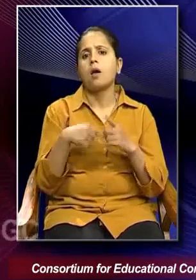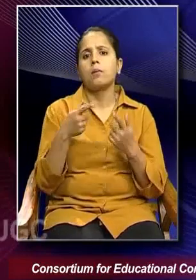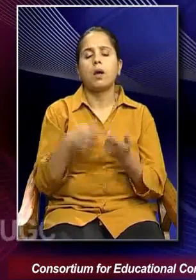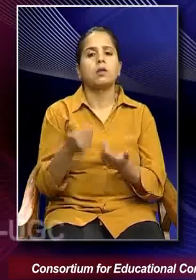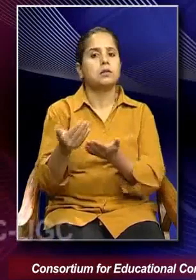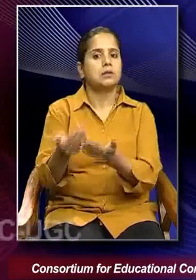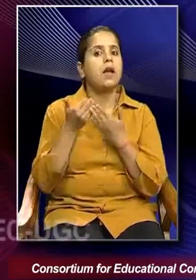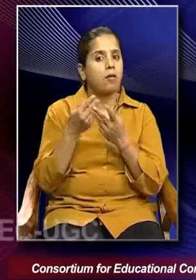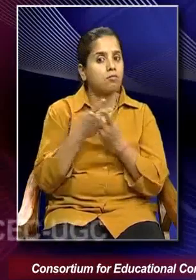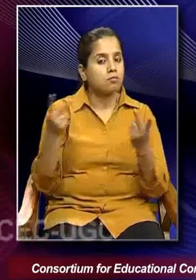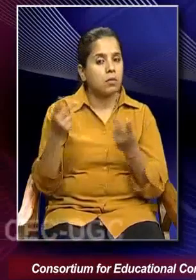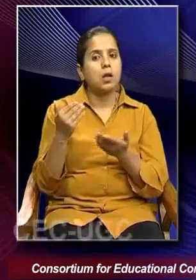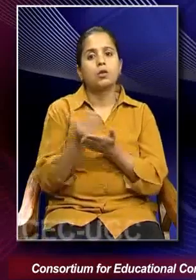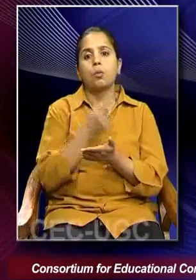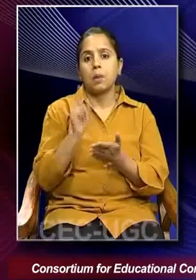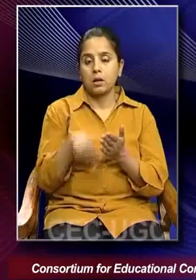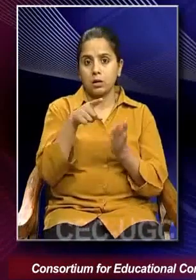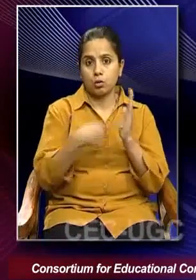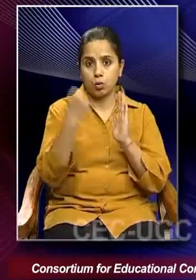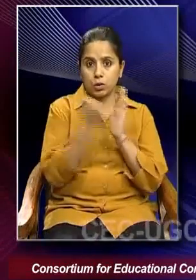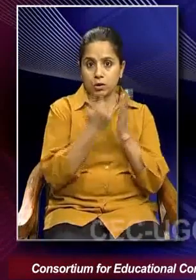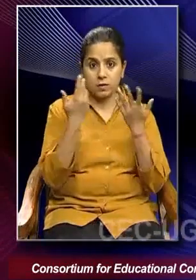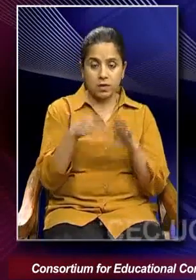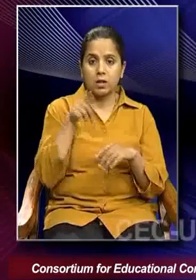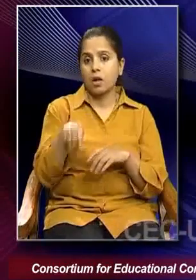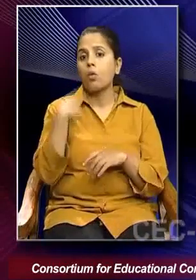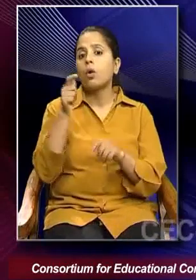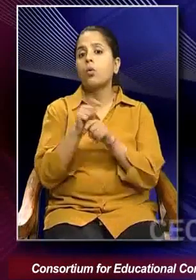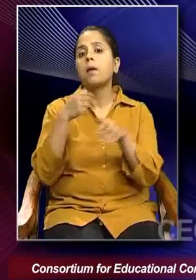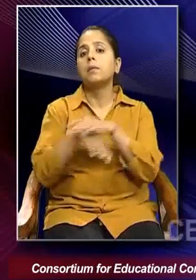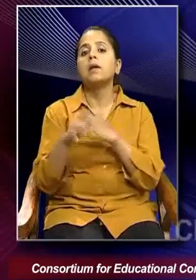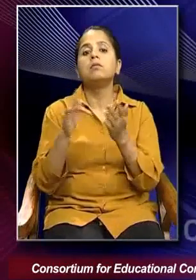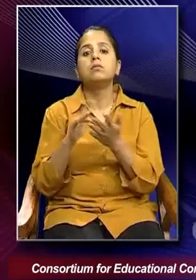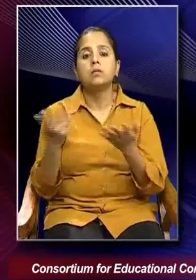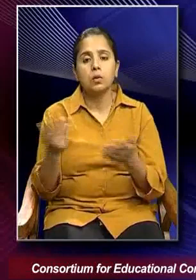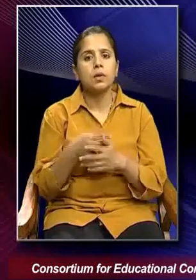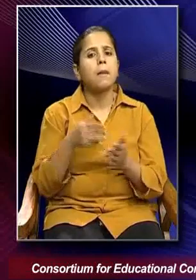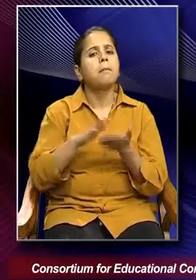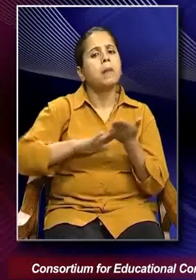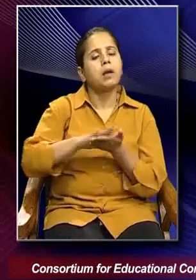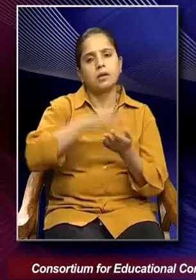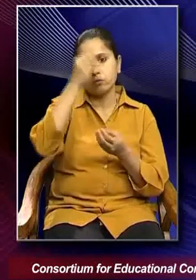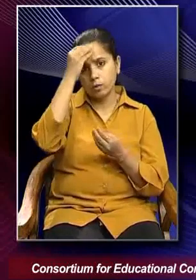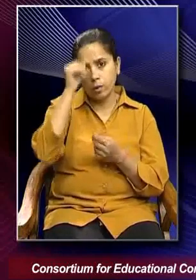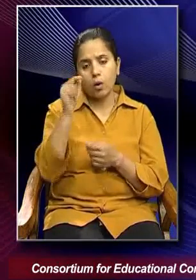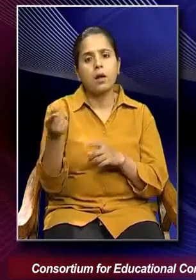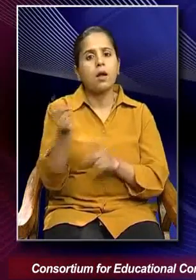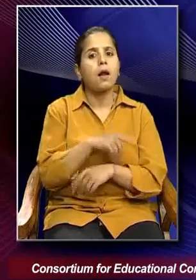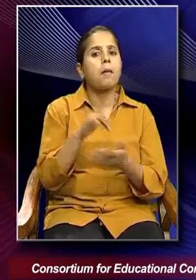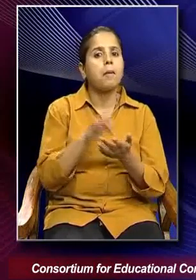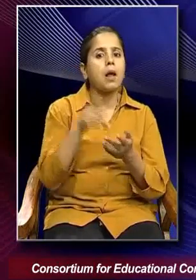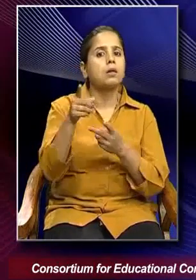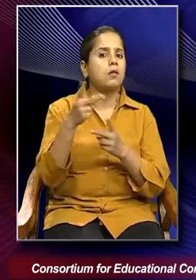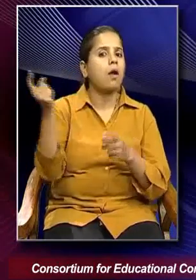securing, you have to register these migrants at where they are working, and some basic informations from where they're coming from,